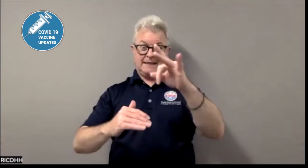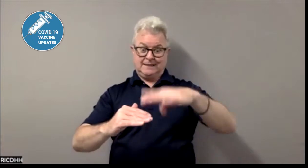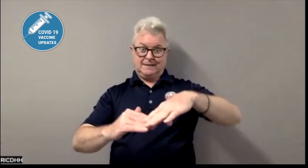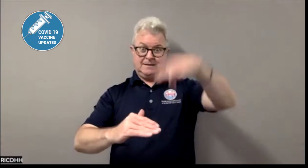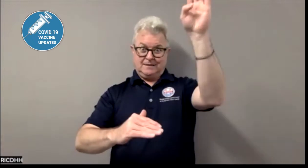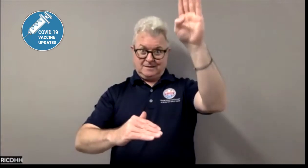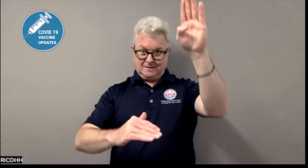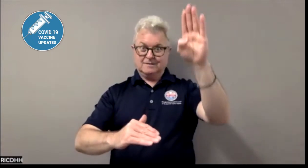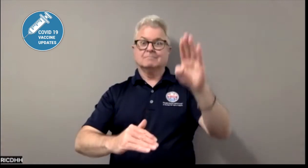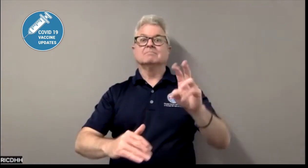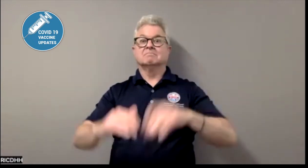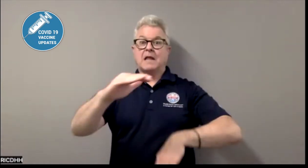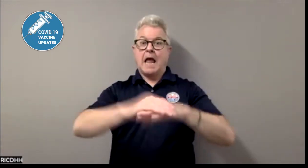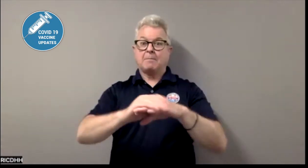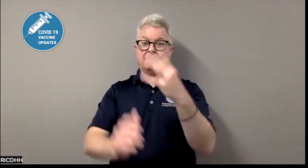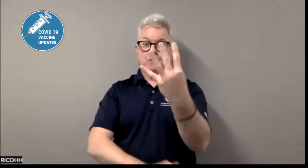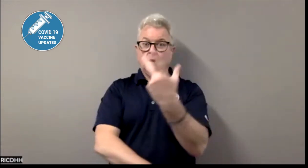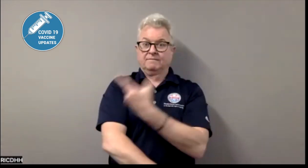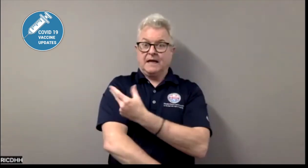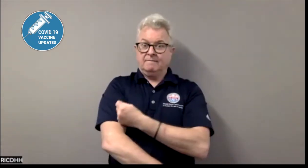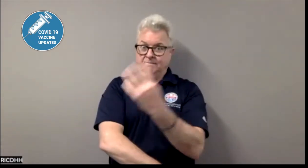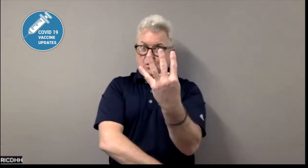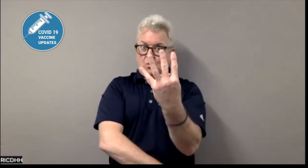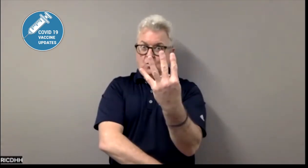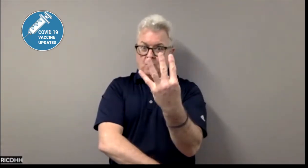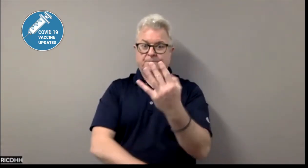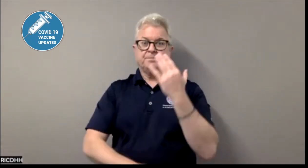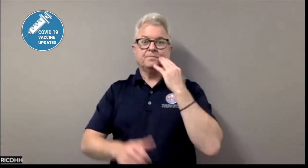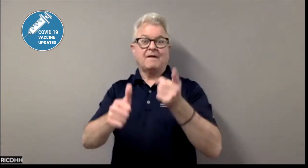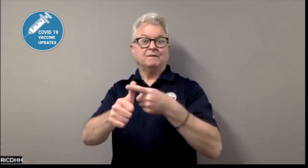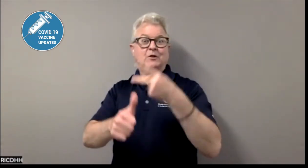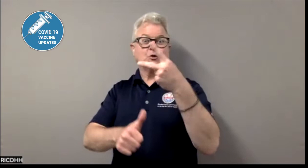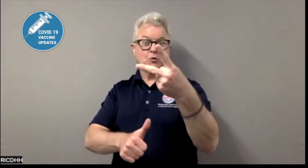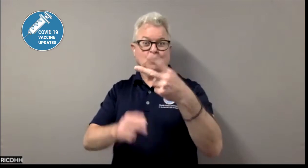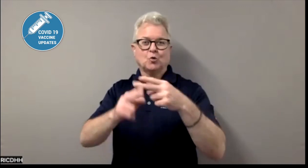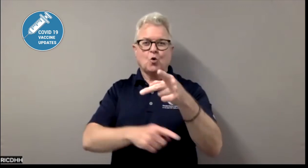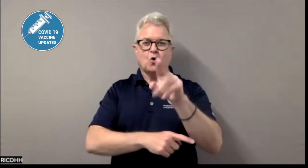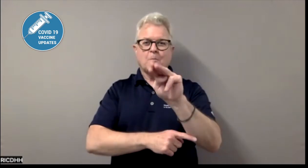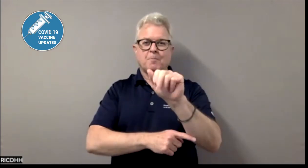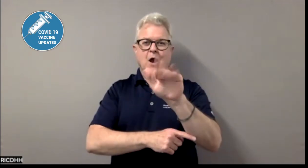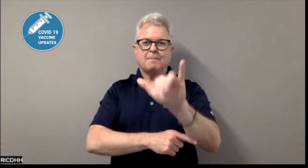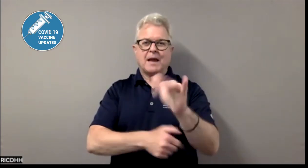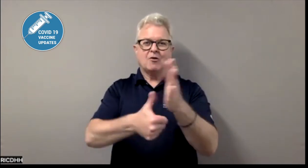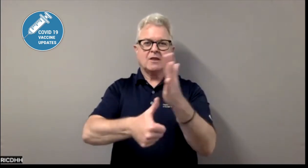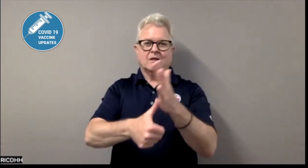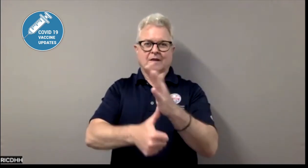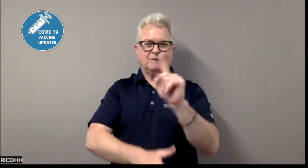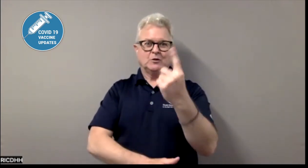Now, adults now who are 18 and older can get 4 shots. The first 2 are known as the